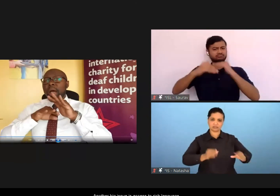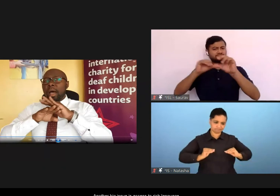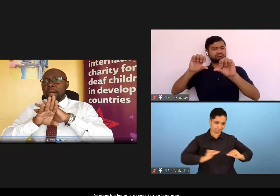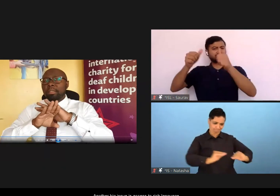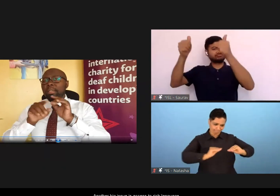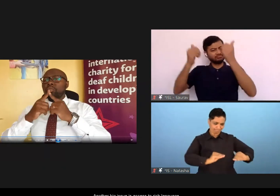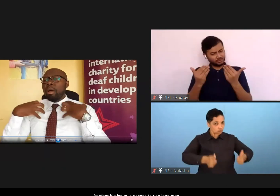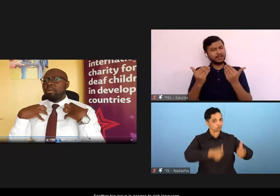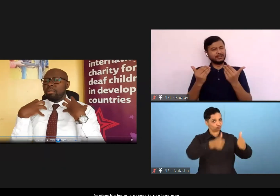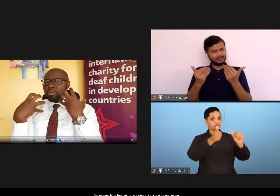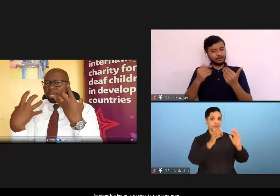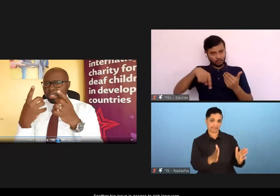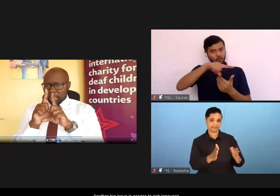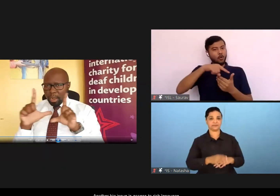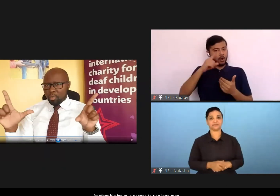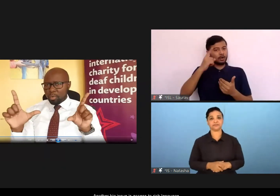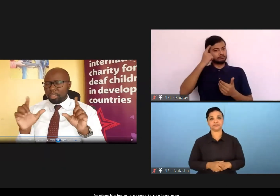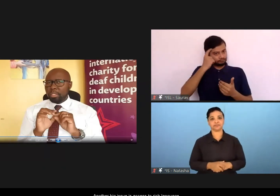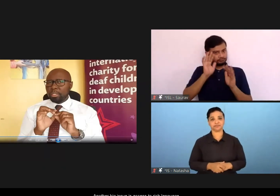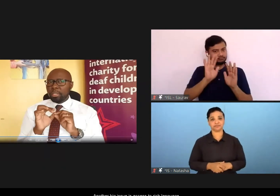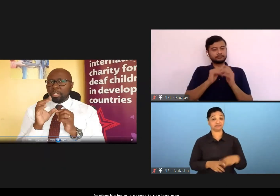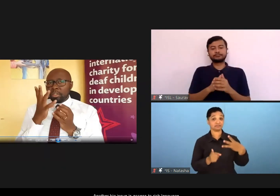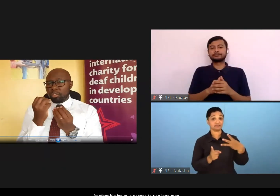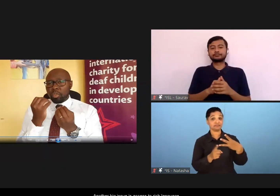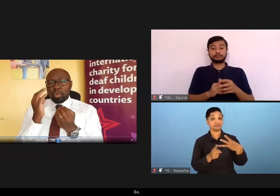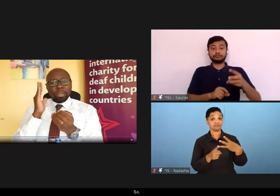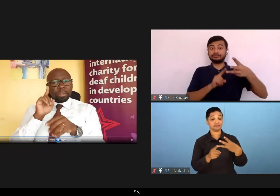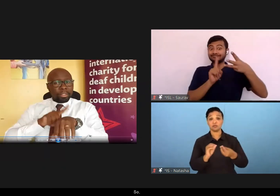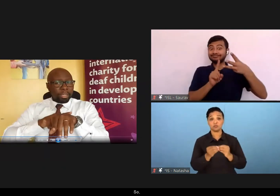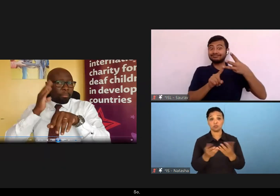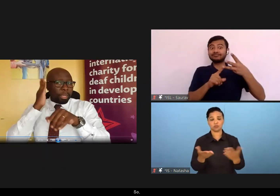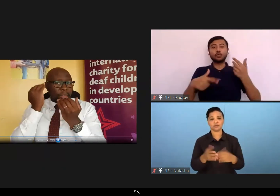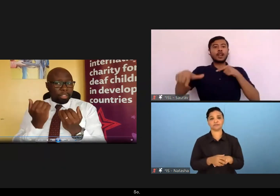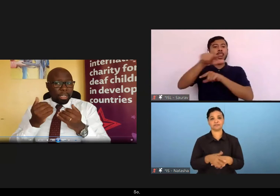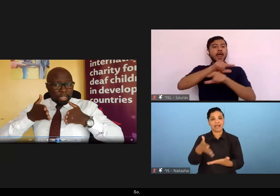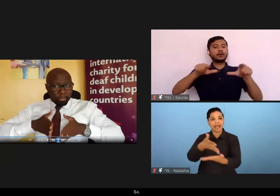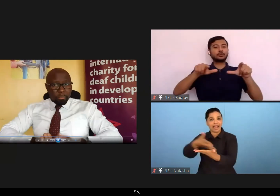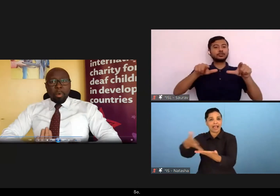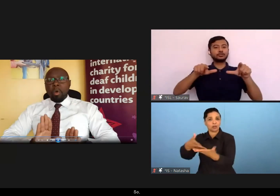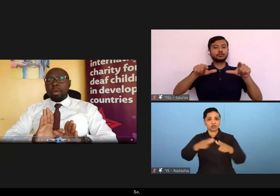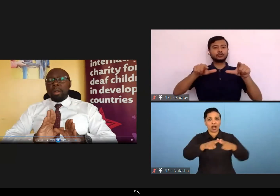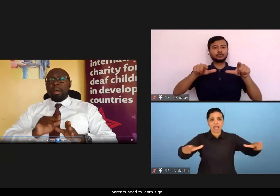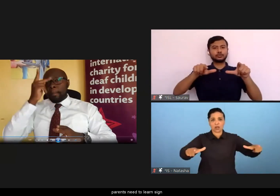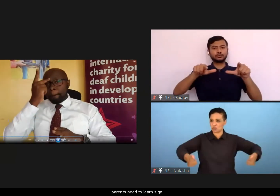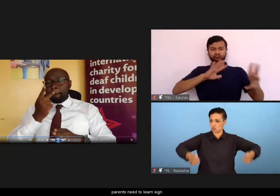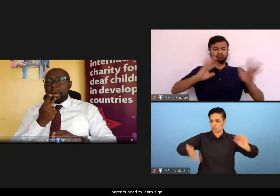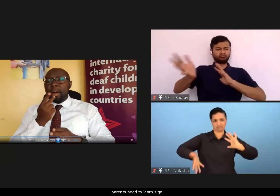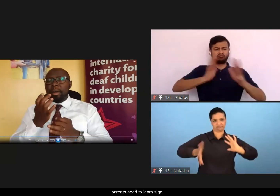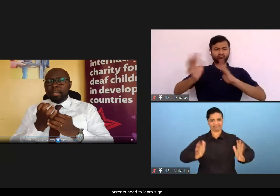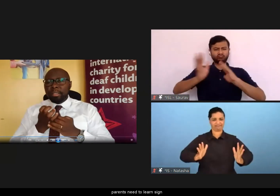Another big issue is access to rich language. So when a deaf child is born,